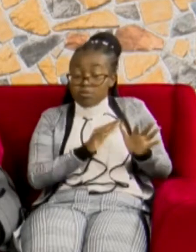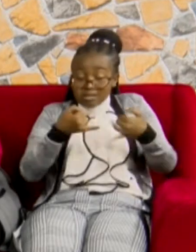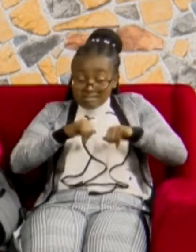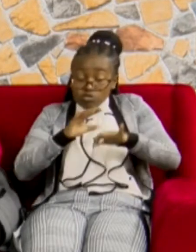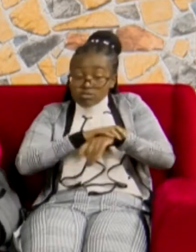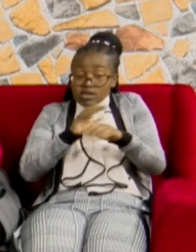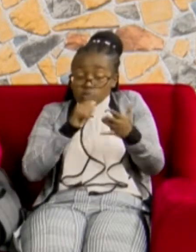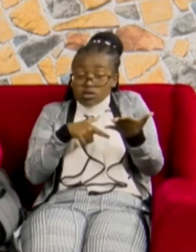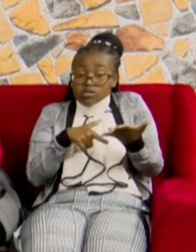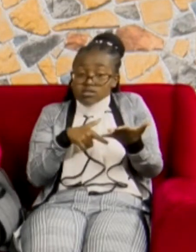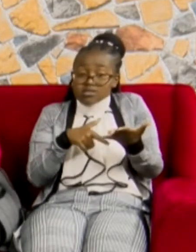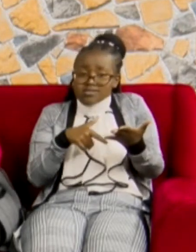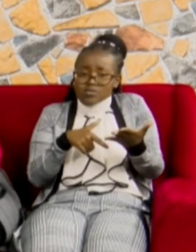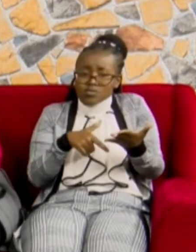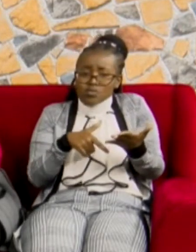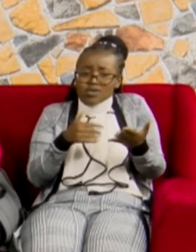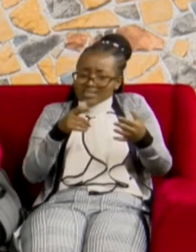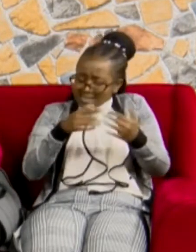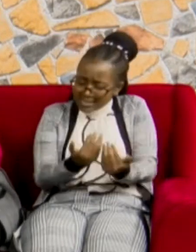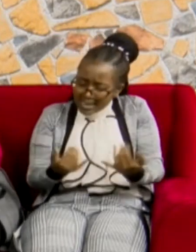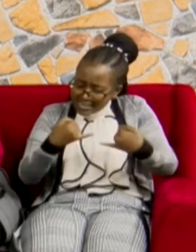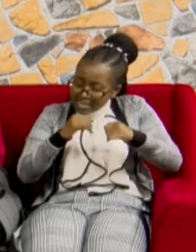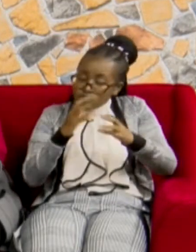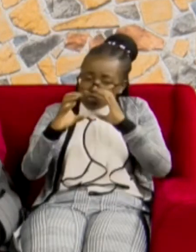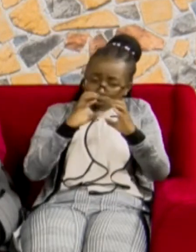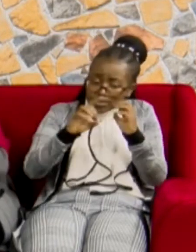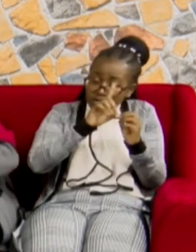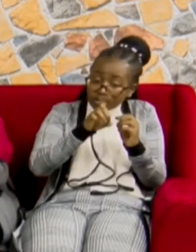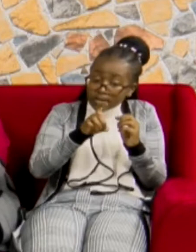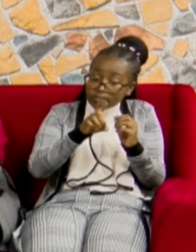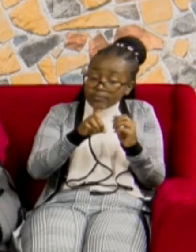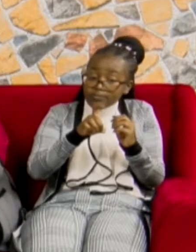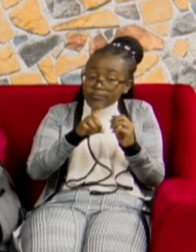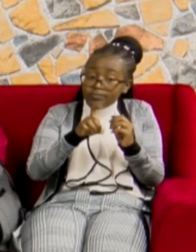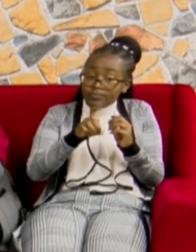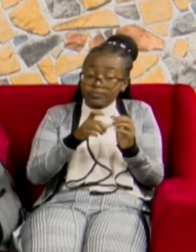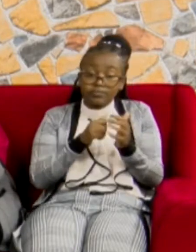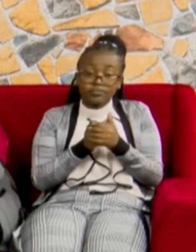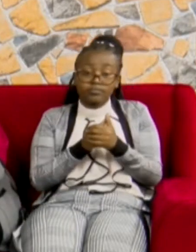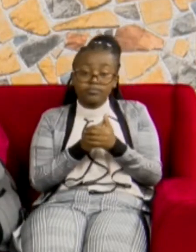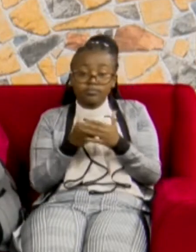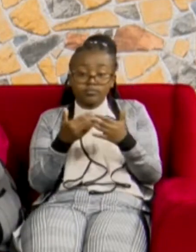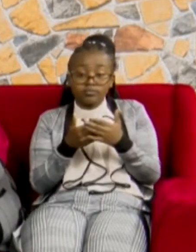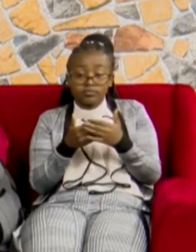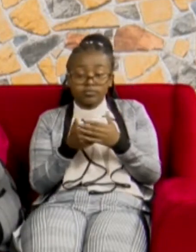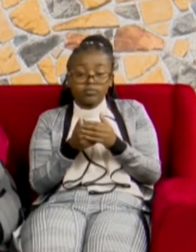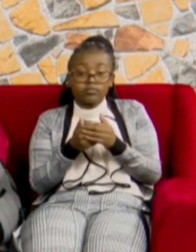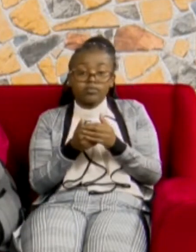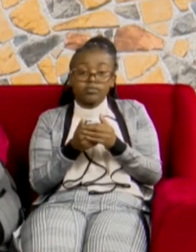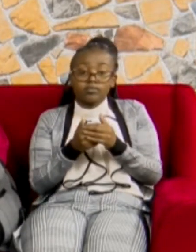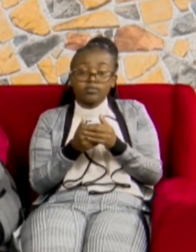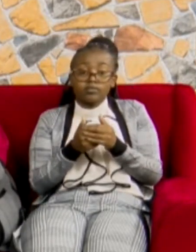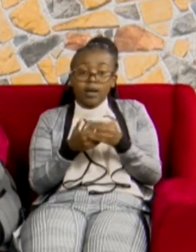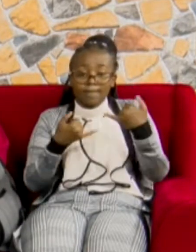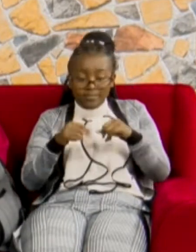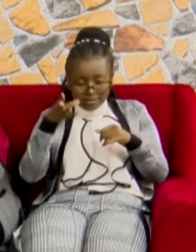what's the function of that behavior. What's your child trying to communicate? So just to interrupt before I lose the train of thought, because I'm